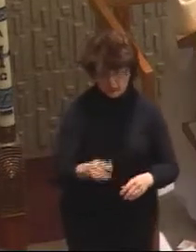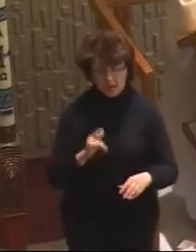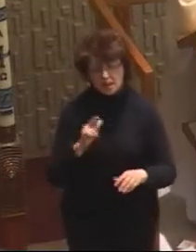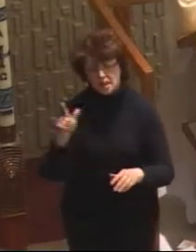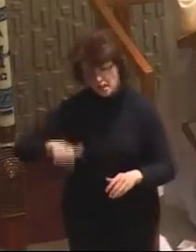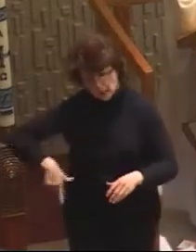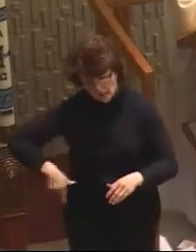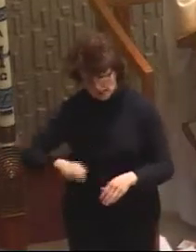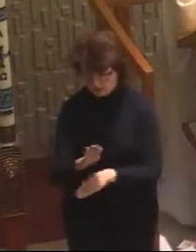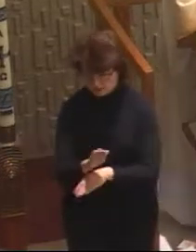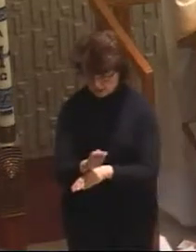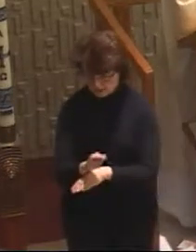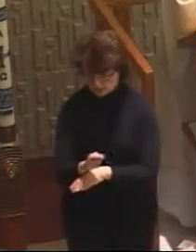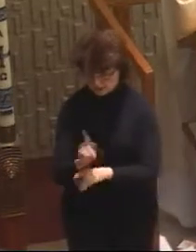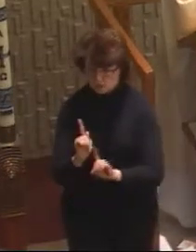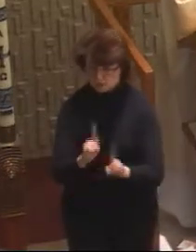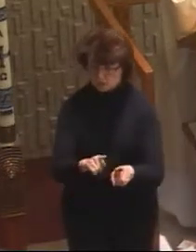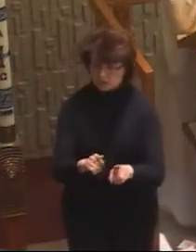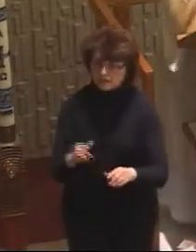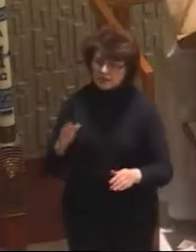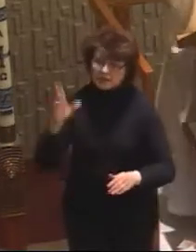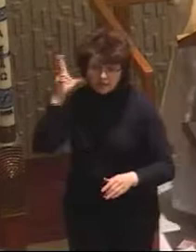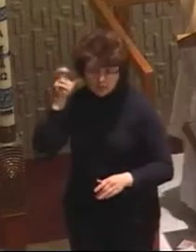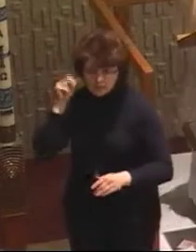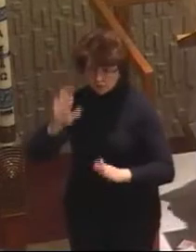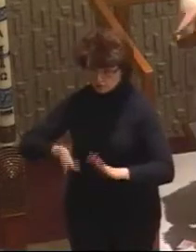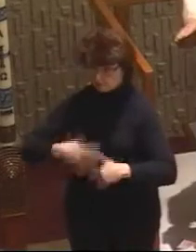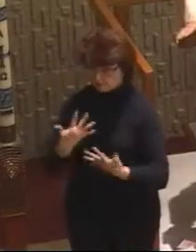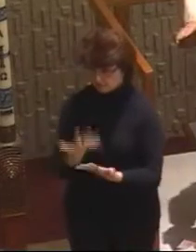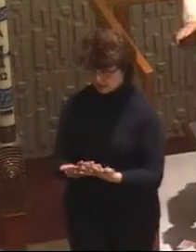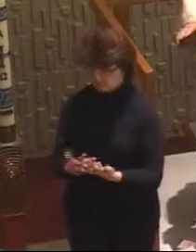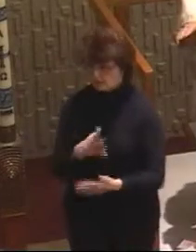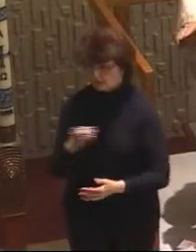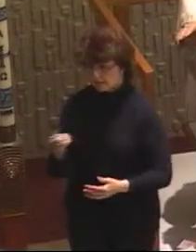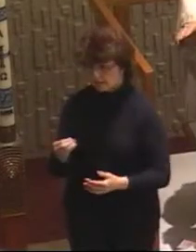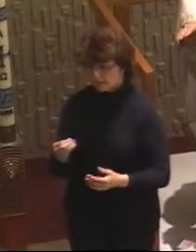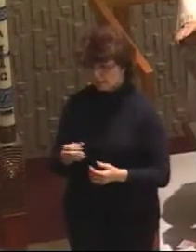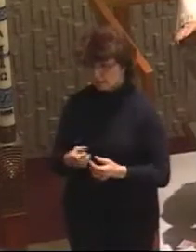hear confession of our teens, because that's just what the yes means.